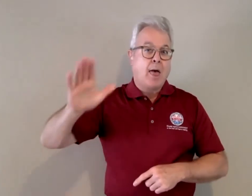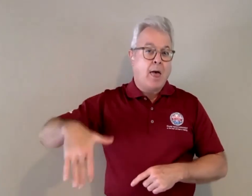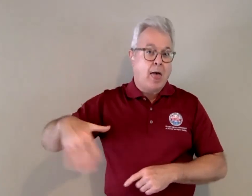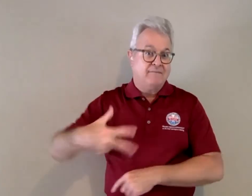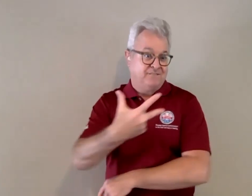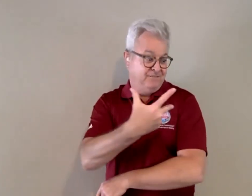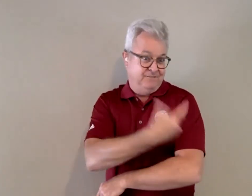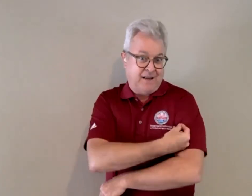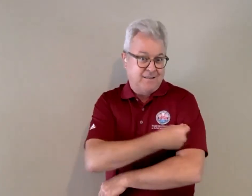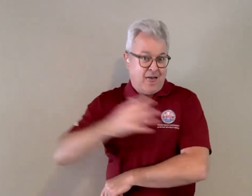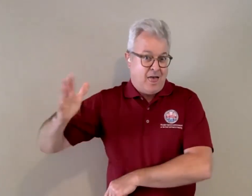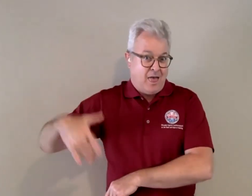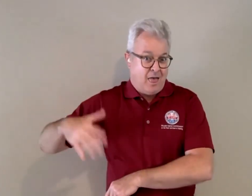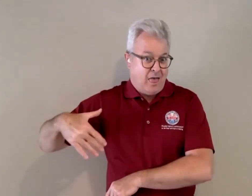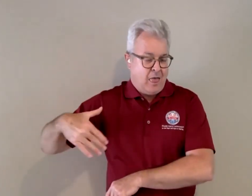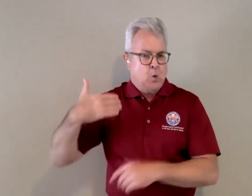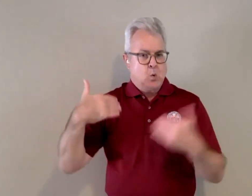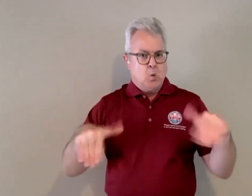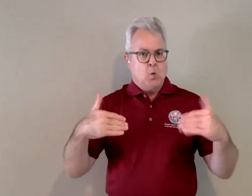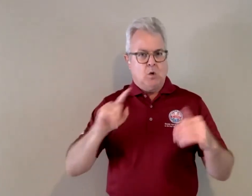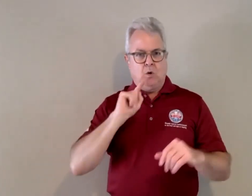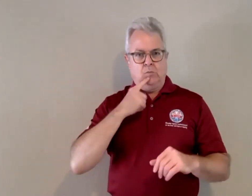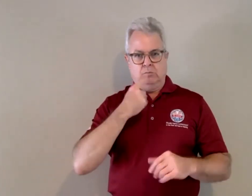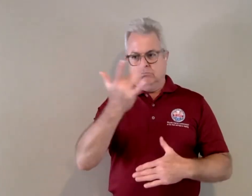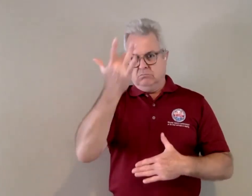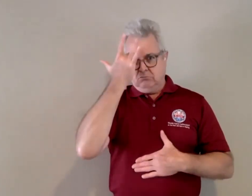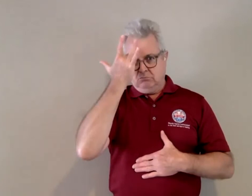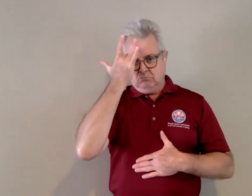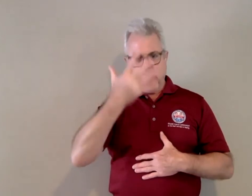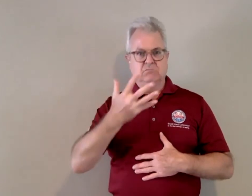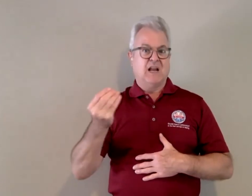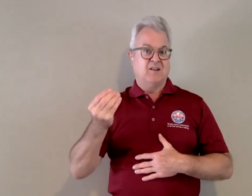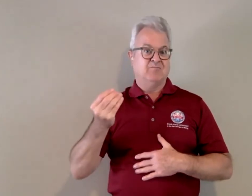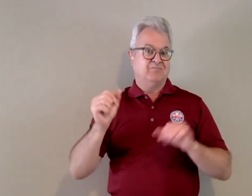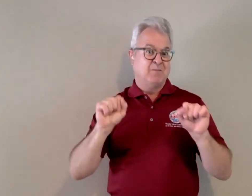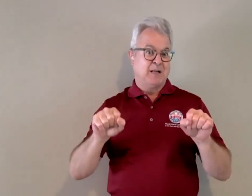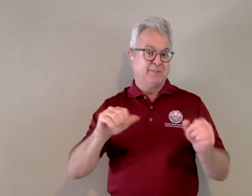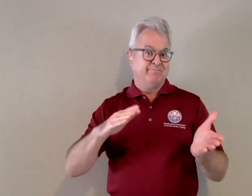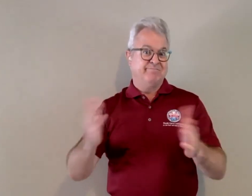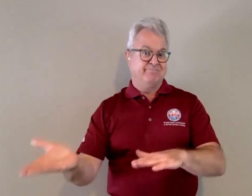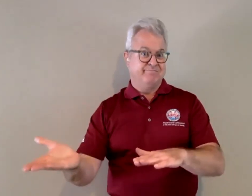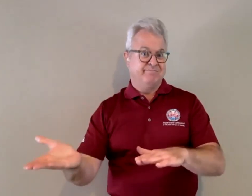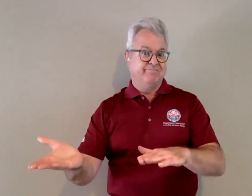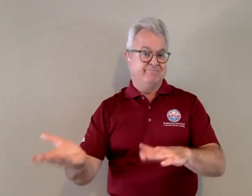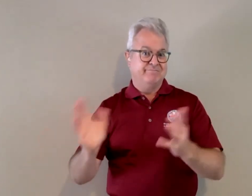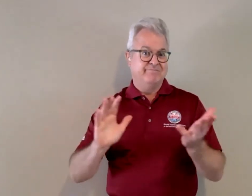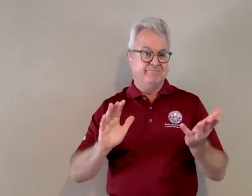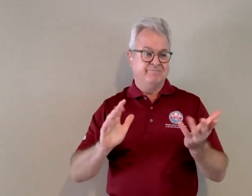hospital, especially people who have yet to be vaccinated. They could get very, very ill and possibly